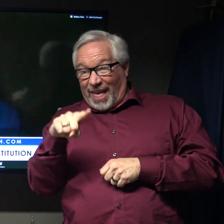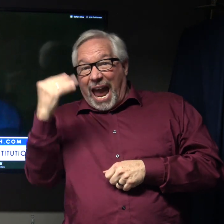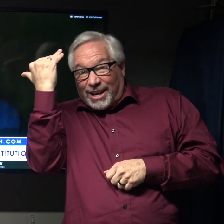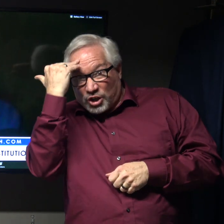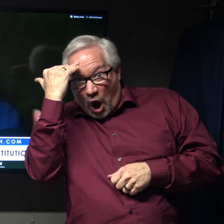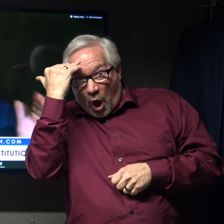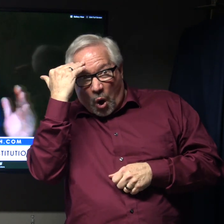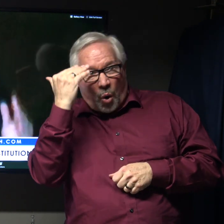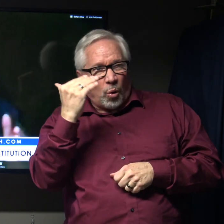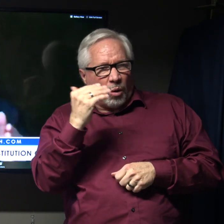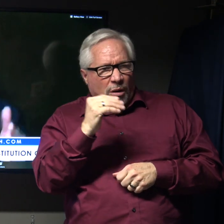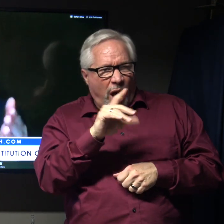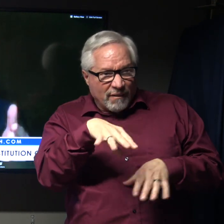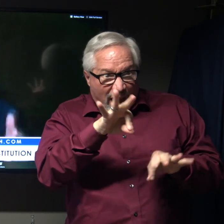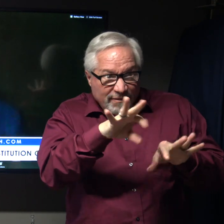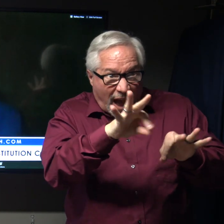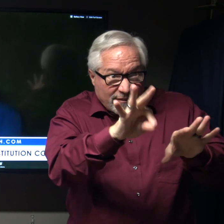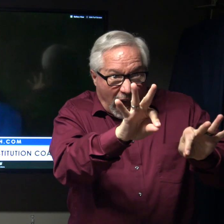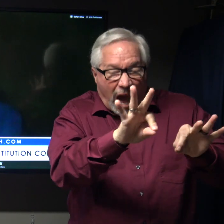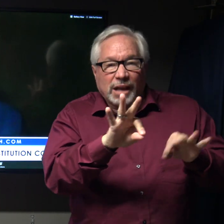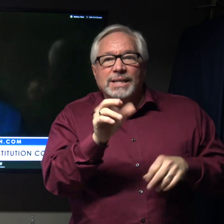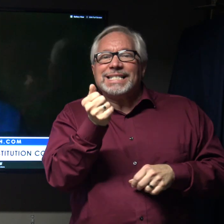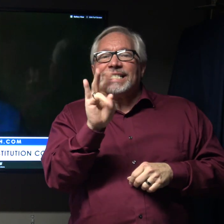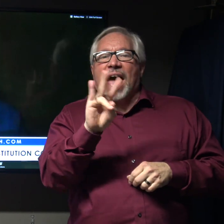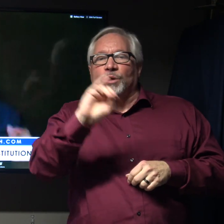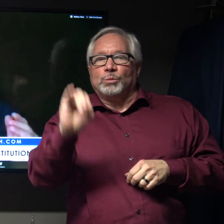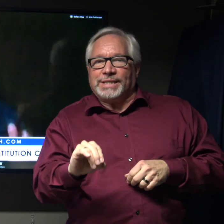eight other or seven other issues.